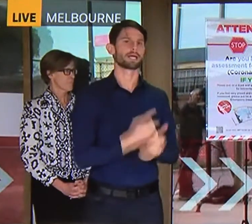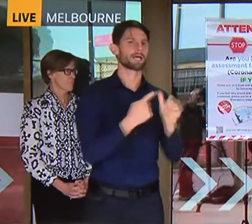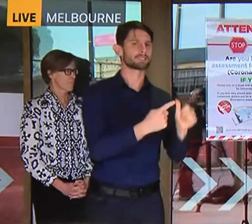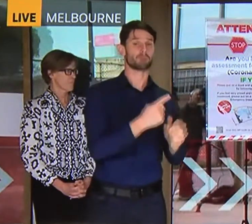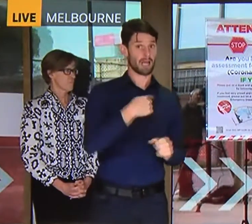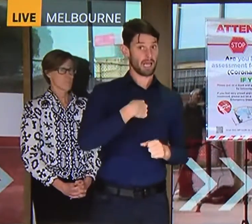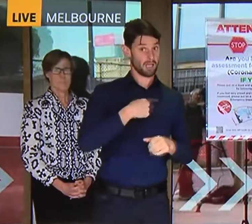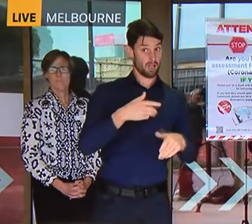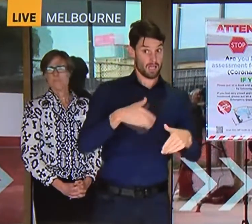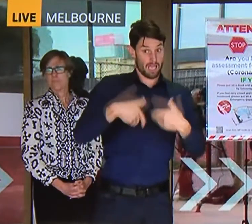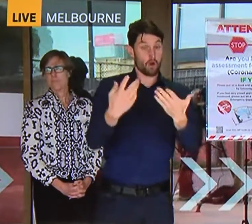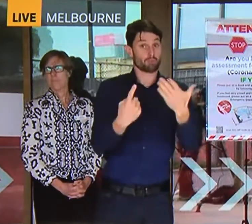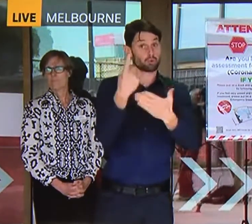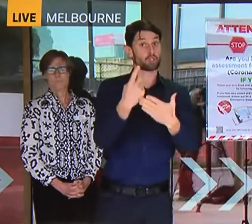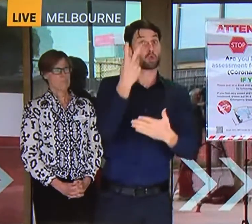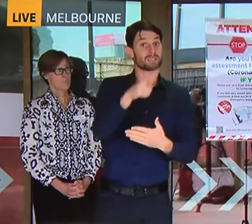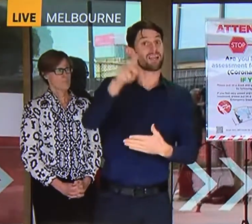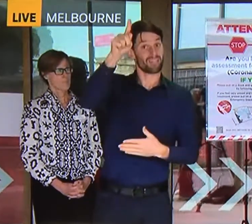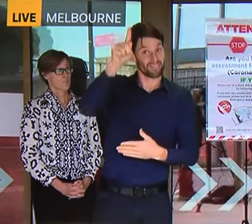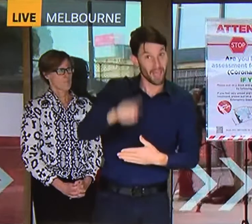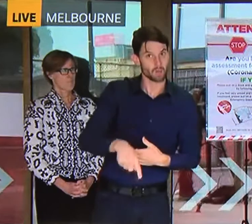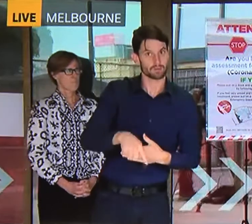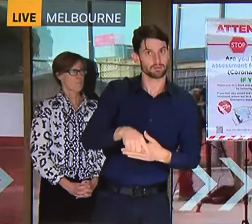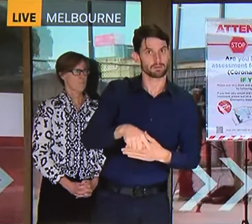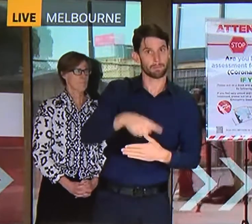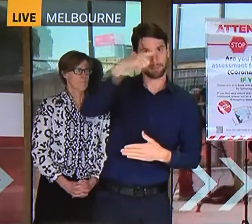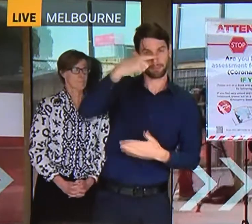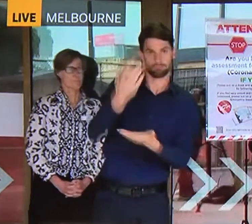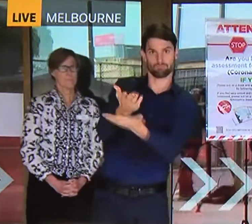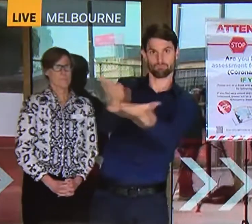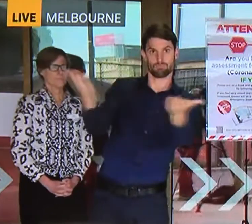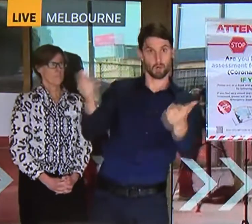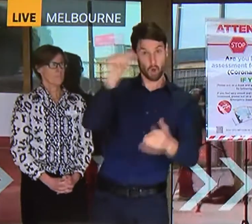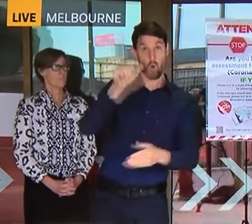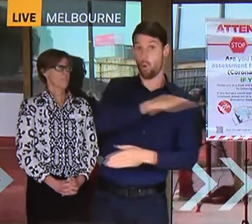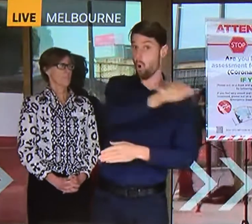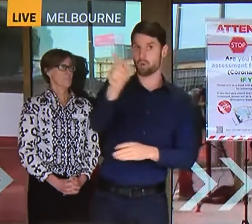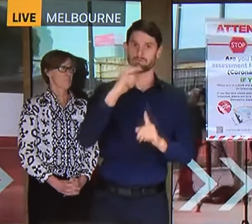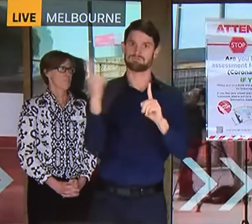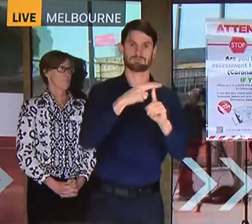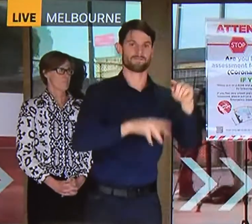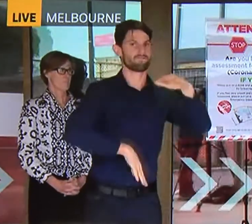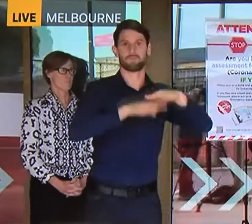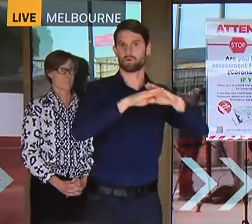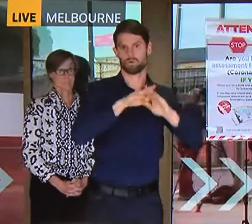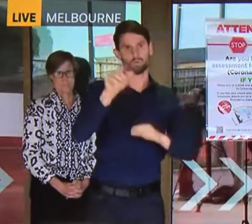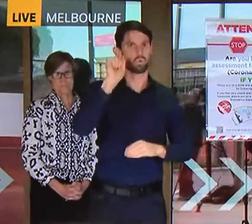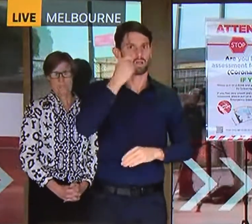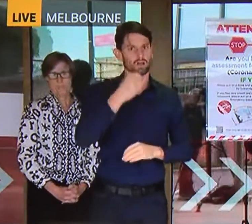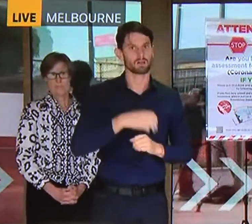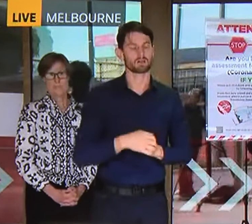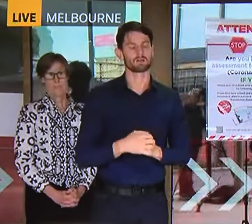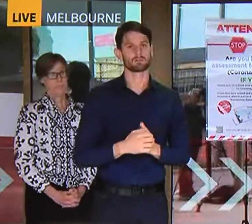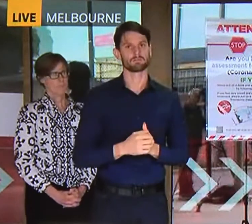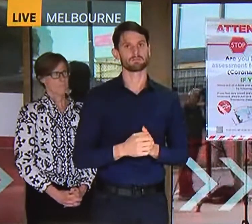all 20,000 places are likely to be filled. The nursing community, like Australians as a whole, have been